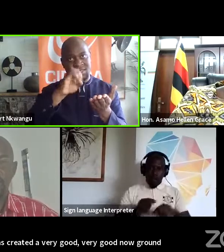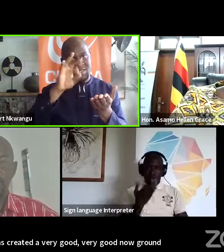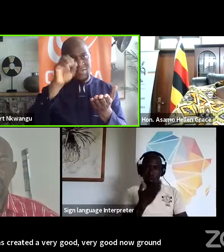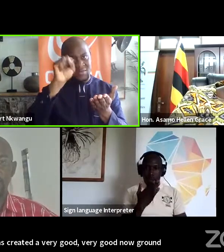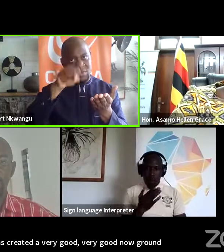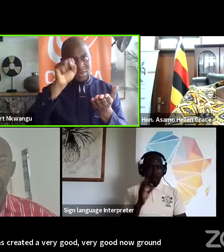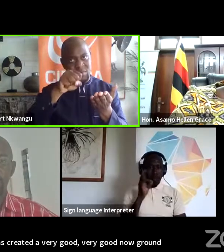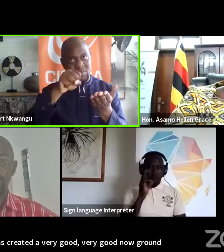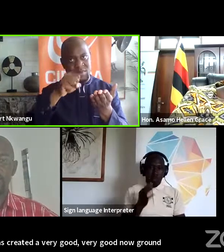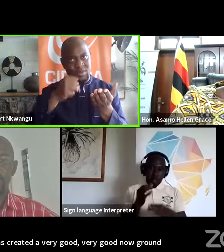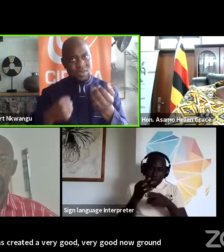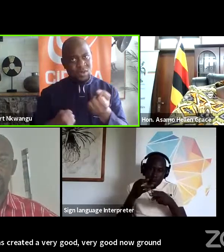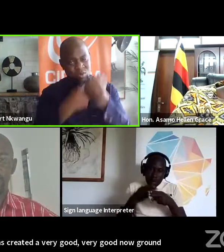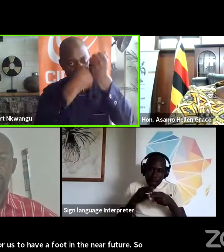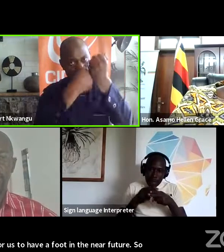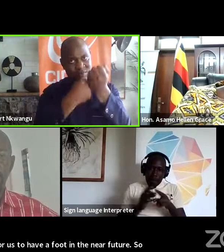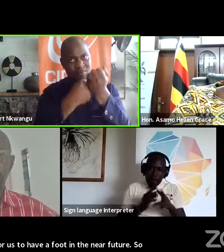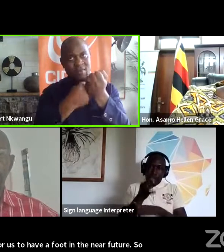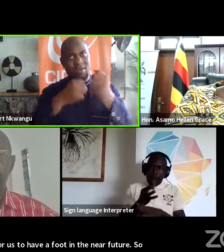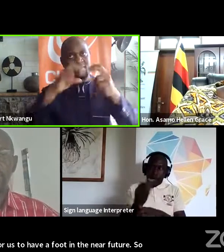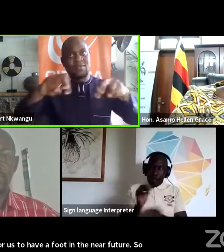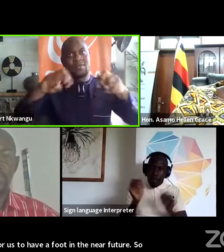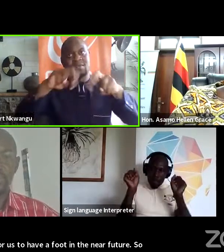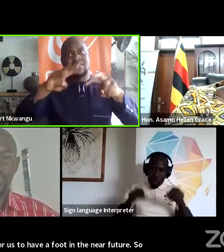in the near future. So if possible,